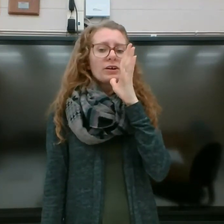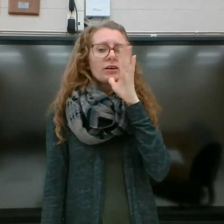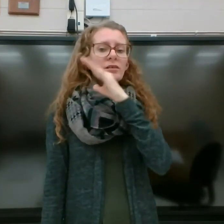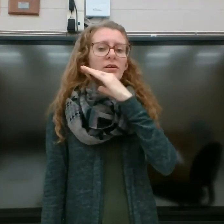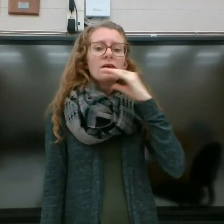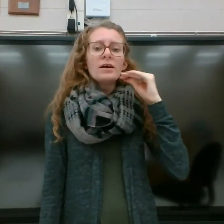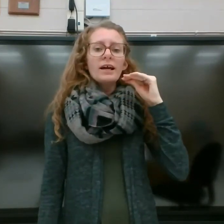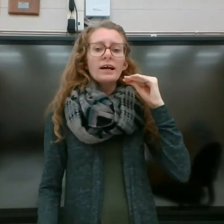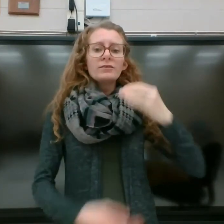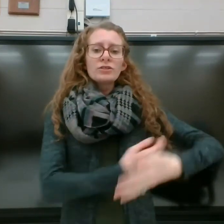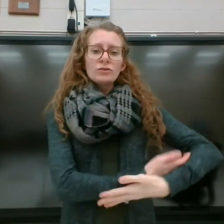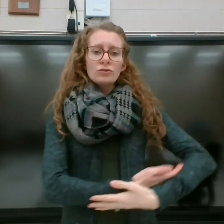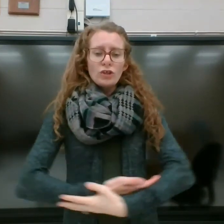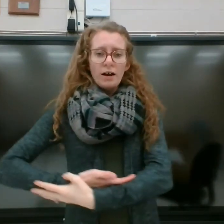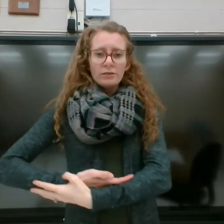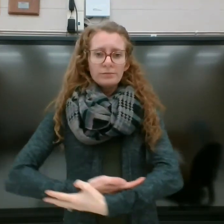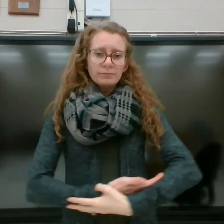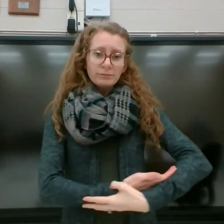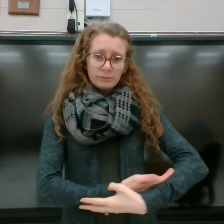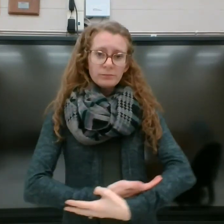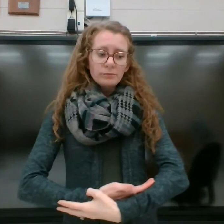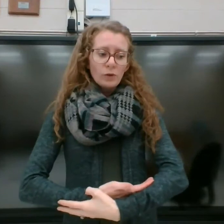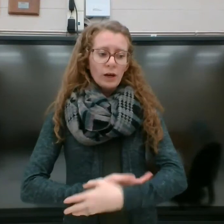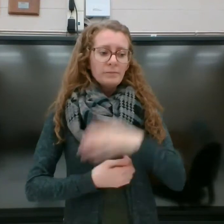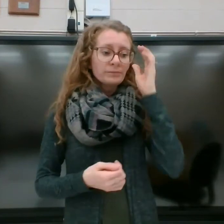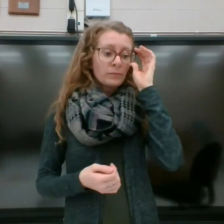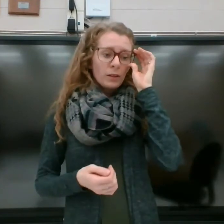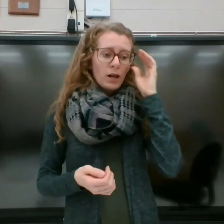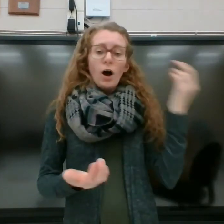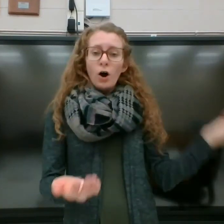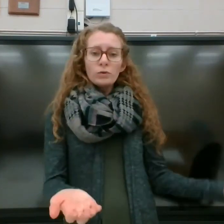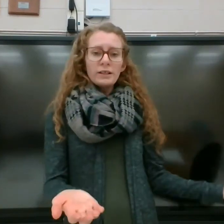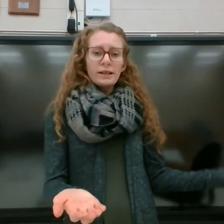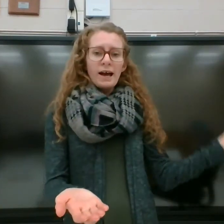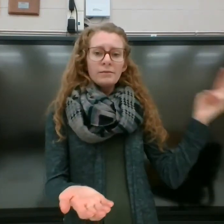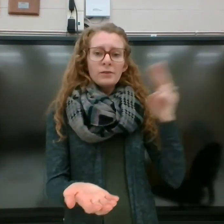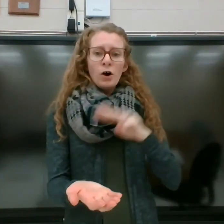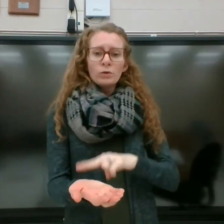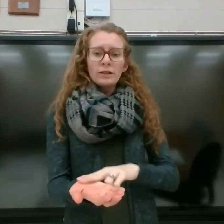mother, and child. Okay. Holy again, holy,